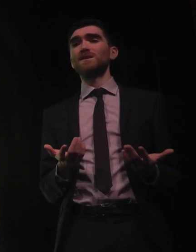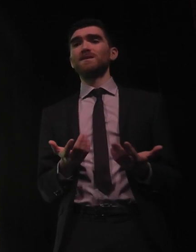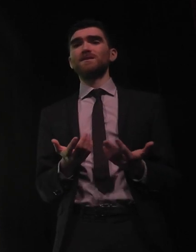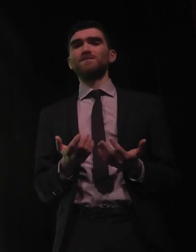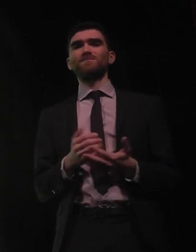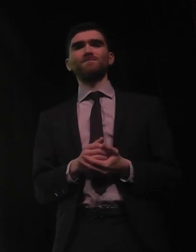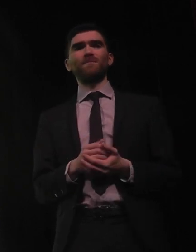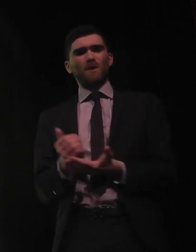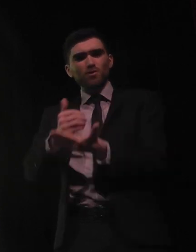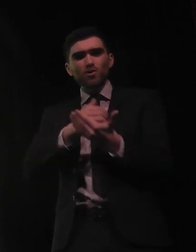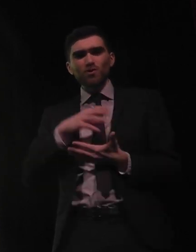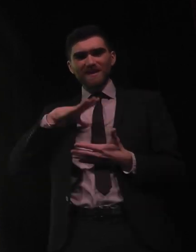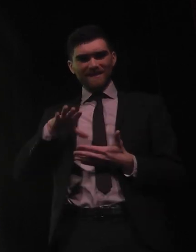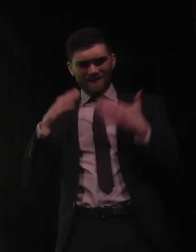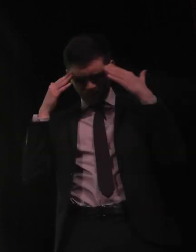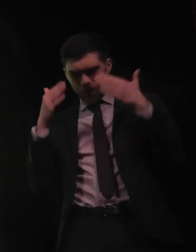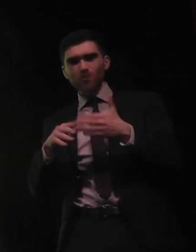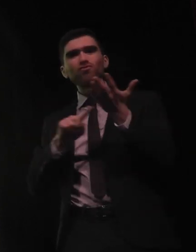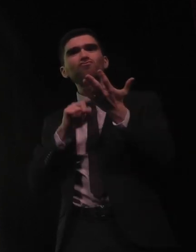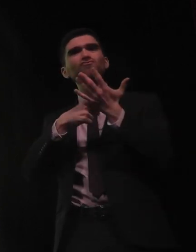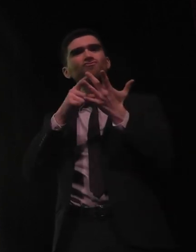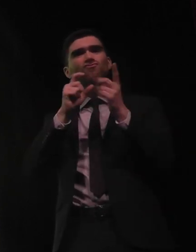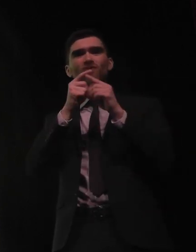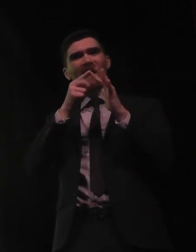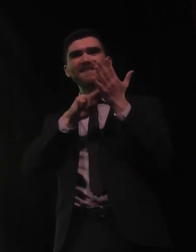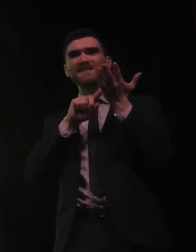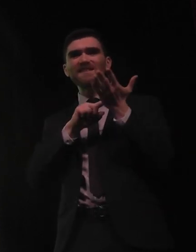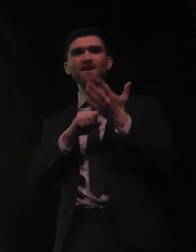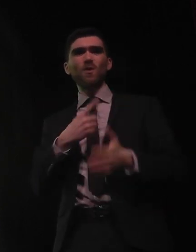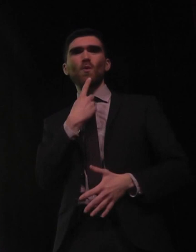£100 billion Trident renewal? No.